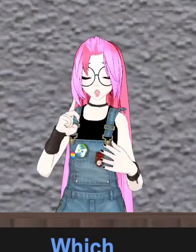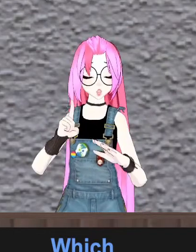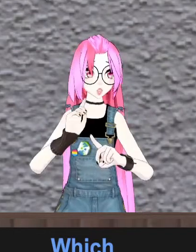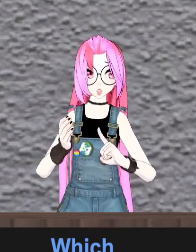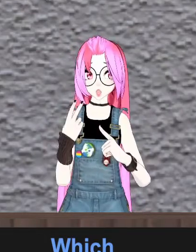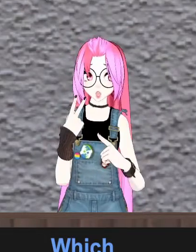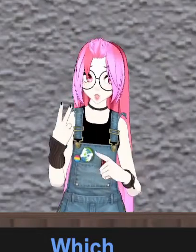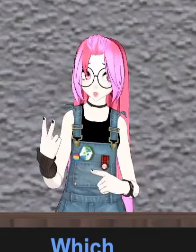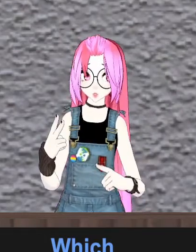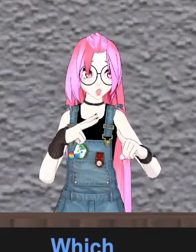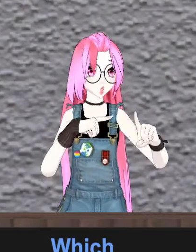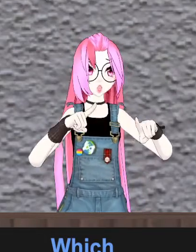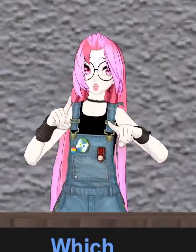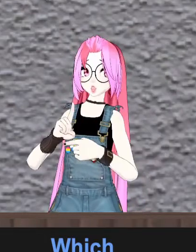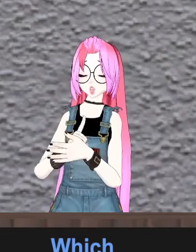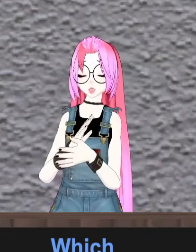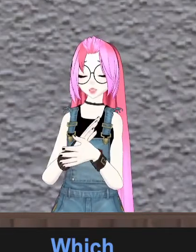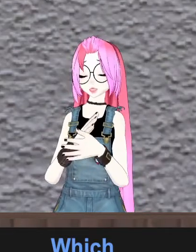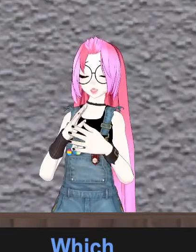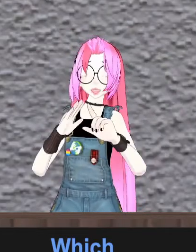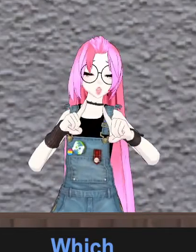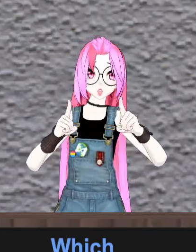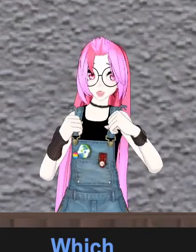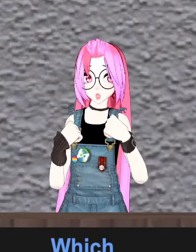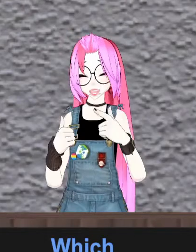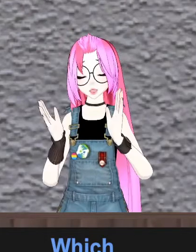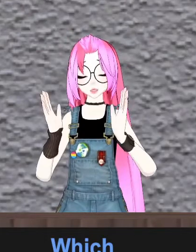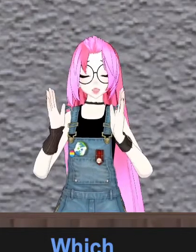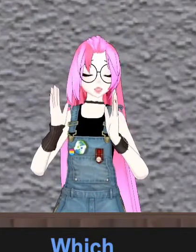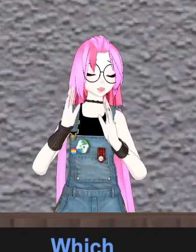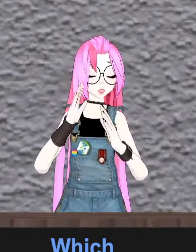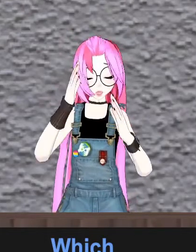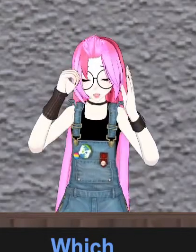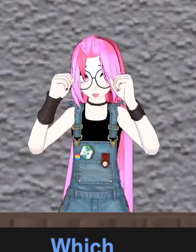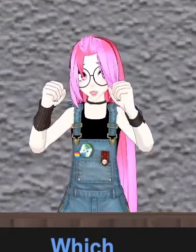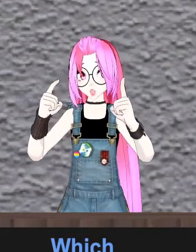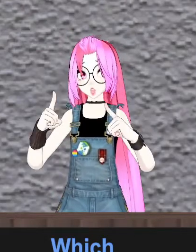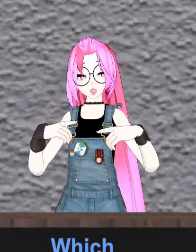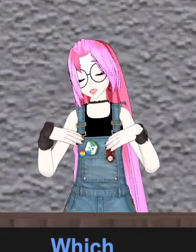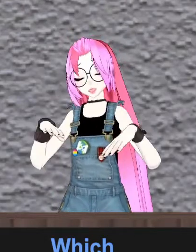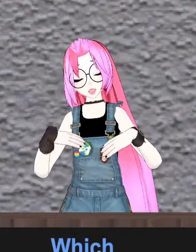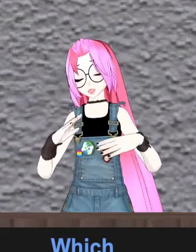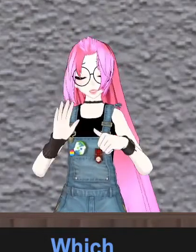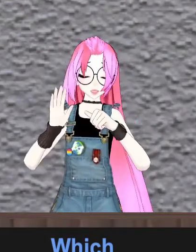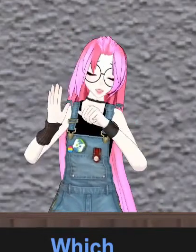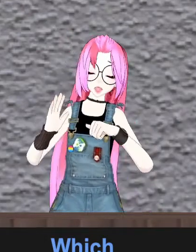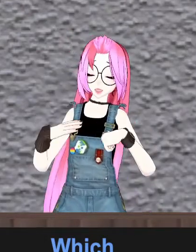culture to see all the different schools and the different ways that children are able to get educated, and it's just awesome. I